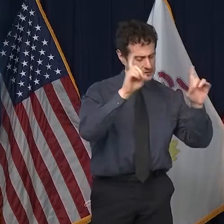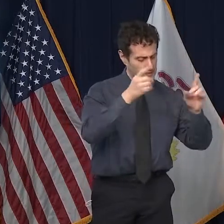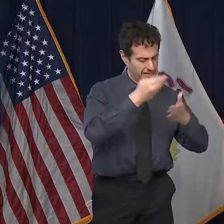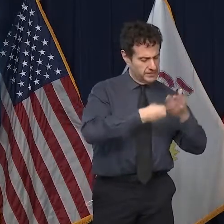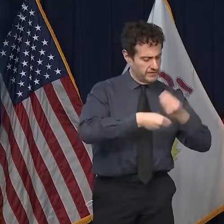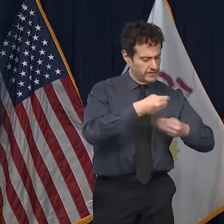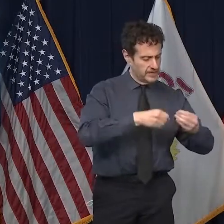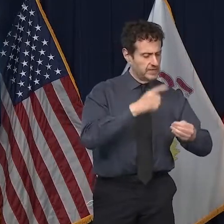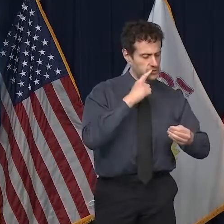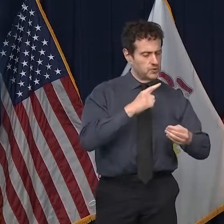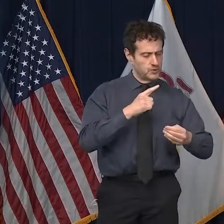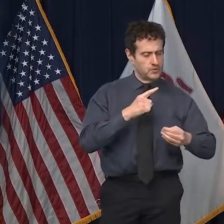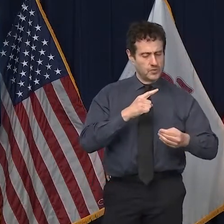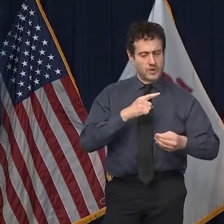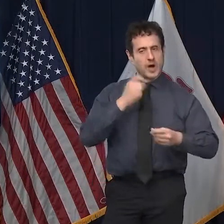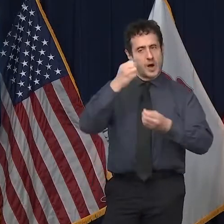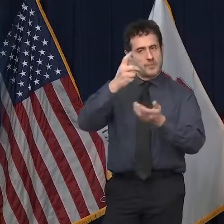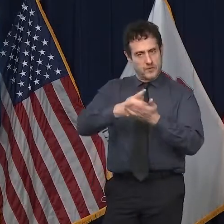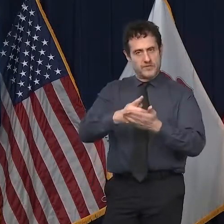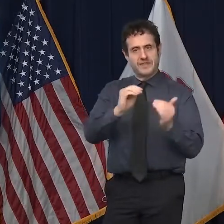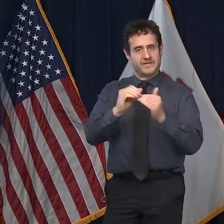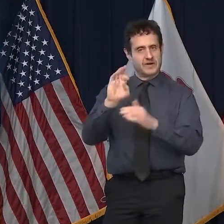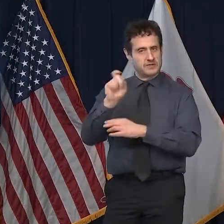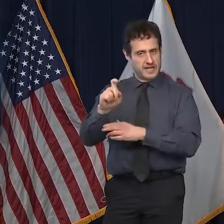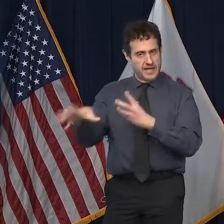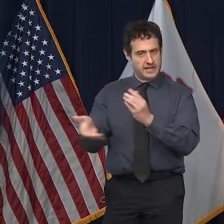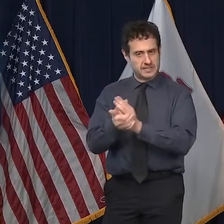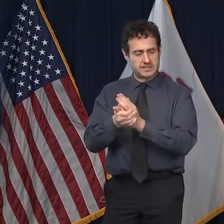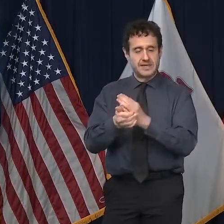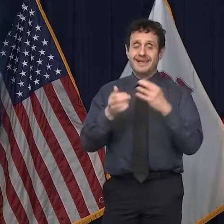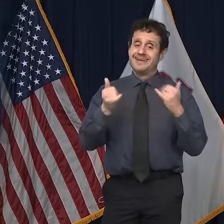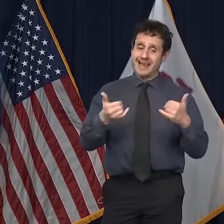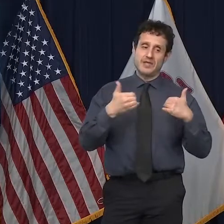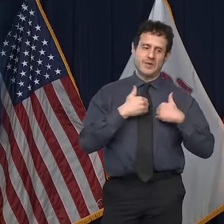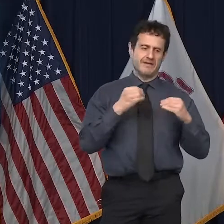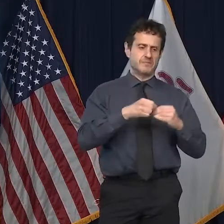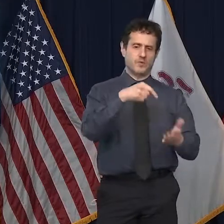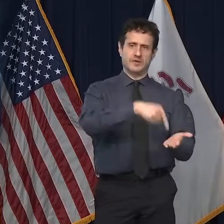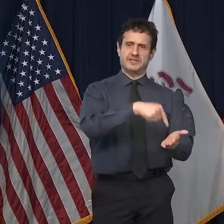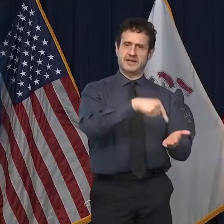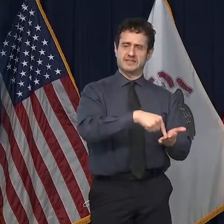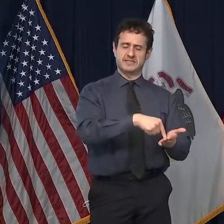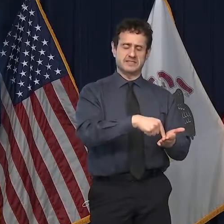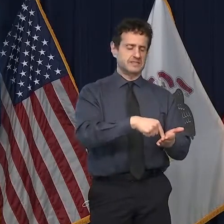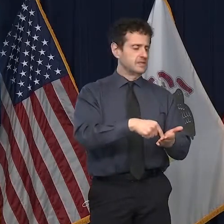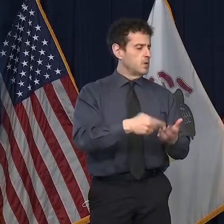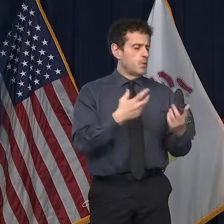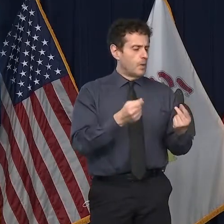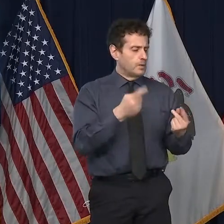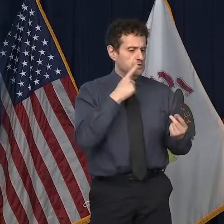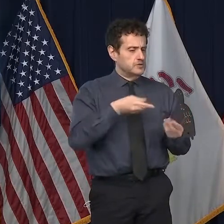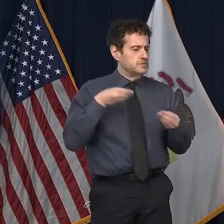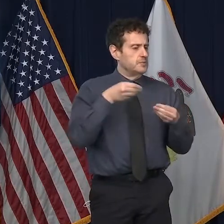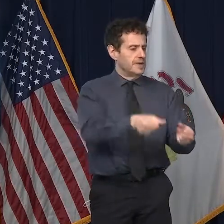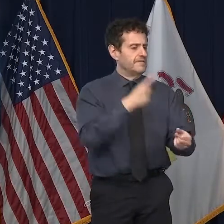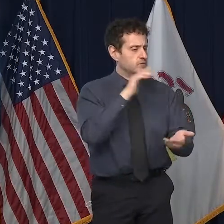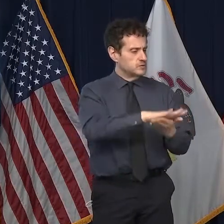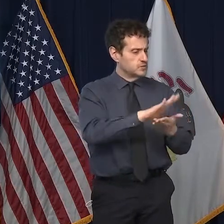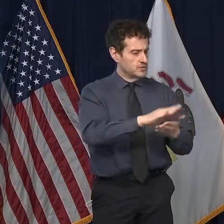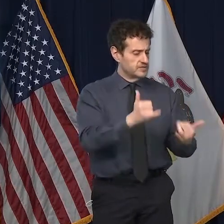approval, just like Browner did in 17 with the grand bargain. So now you have a deeper hole. Was that wise? What will you do to fully fund schools